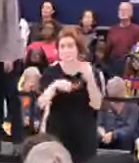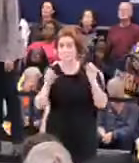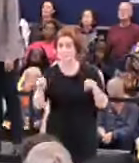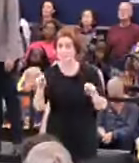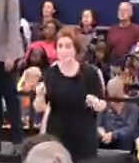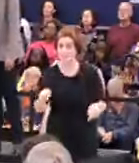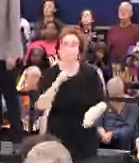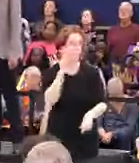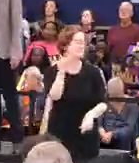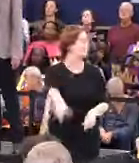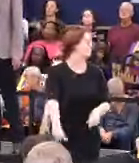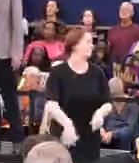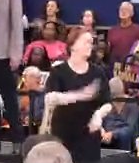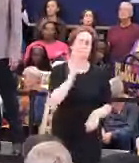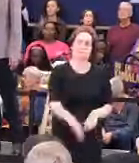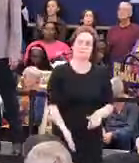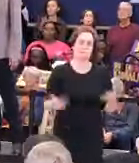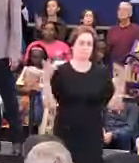possible.